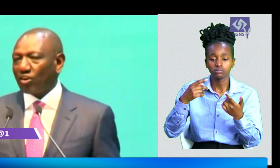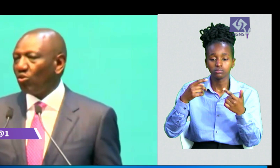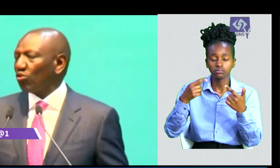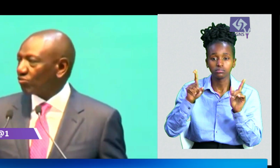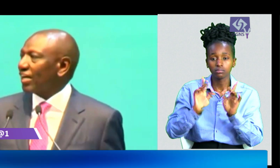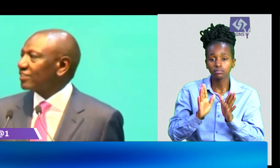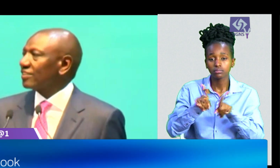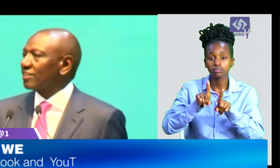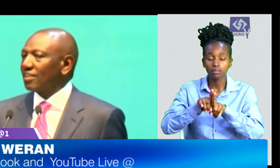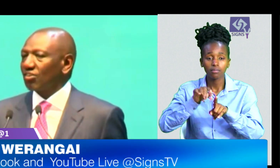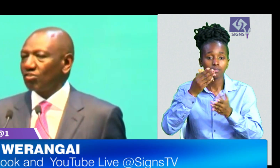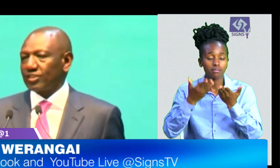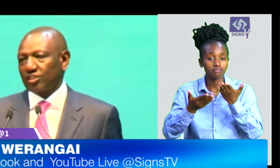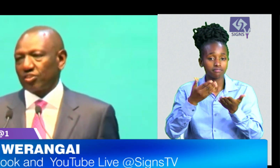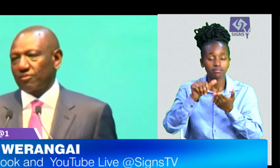the whole of that conversation.